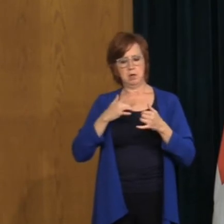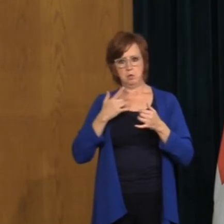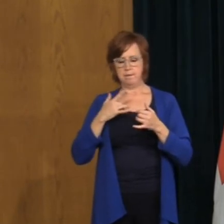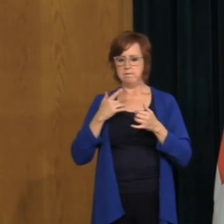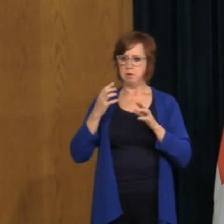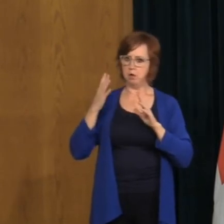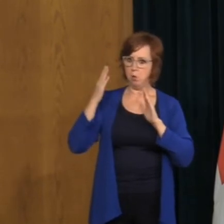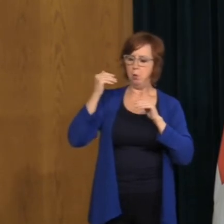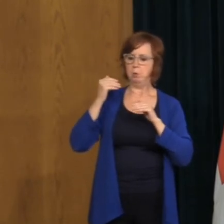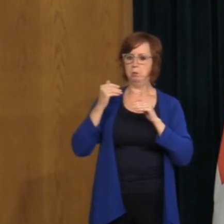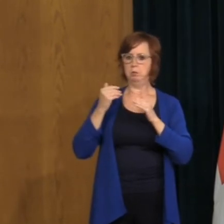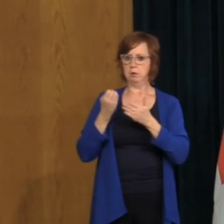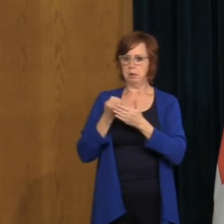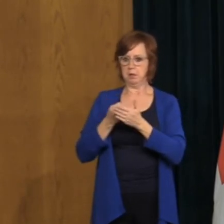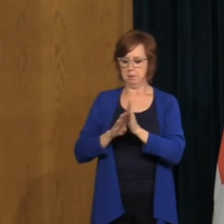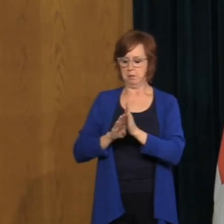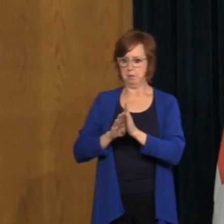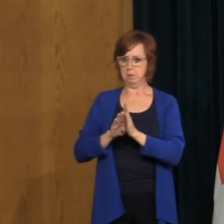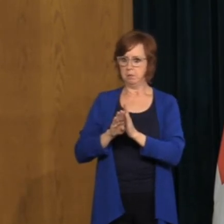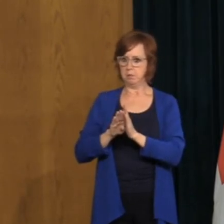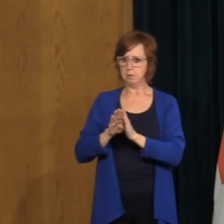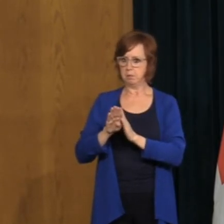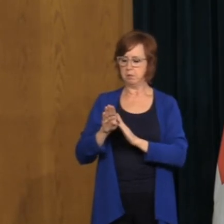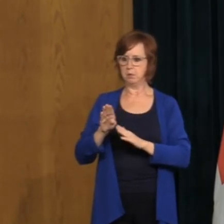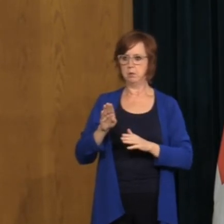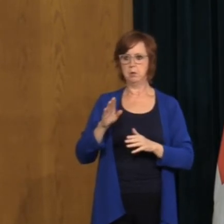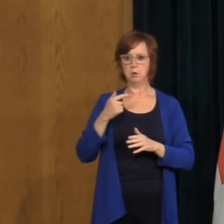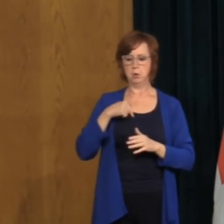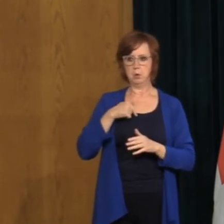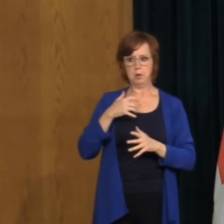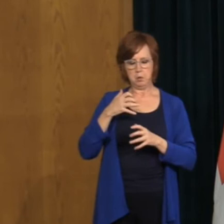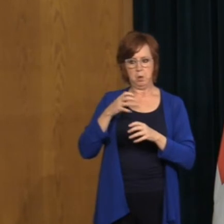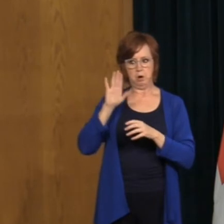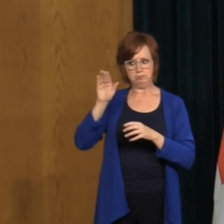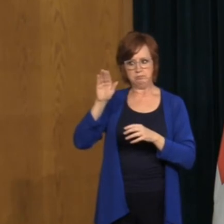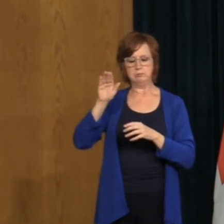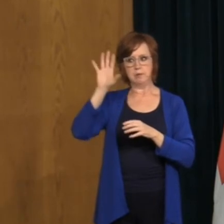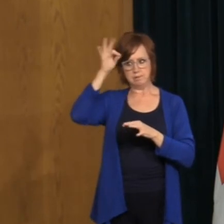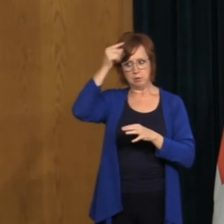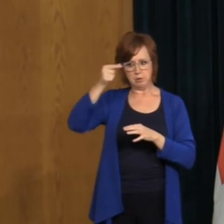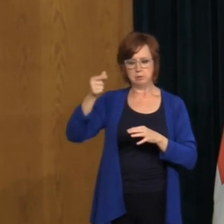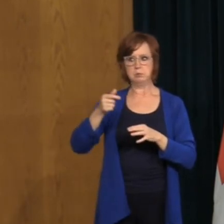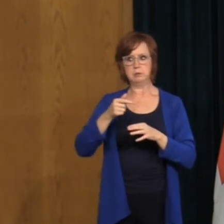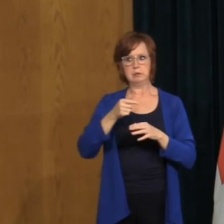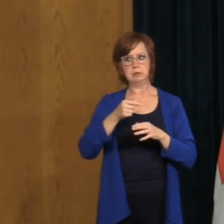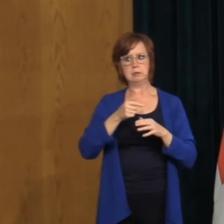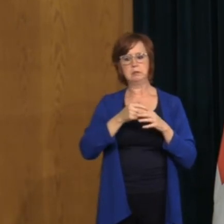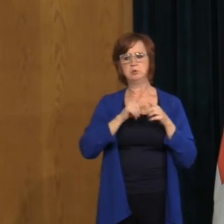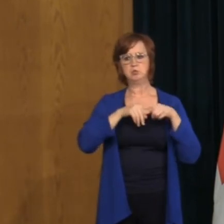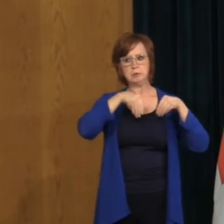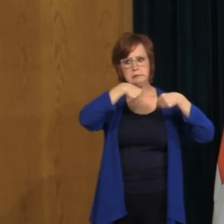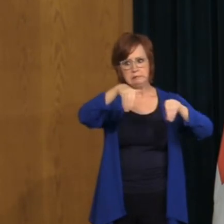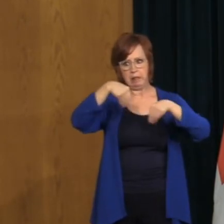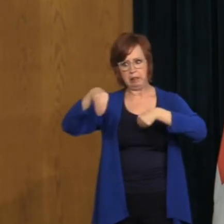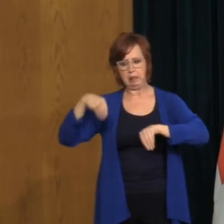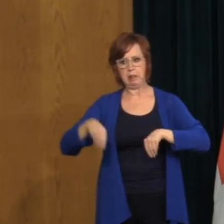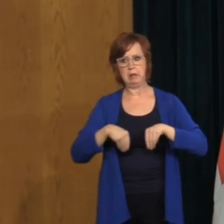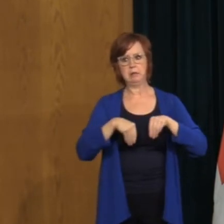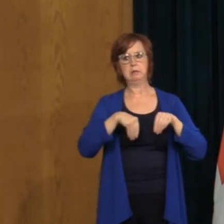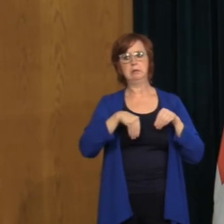path, that we are able to ensure that our export-based industries are able to not only get back to the solid